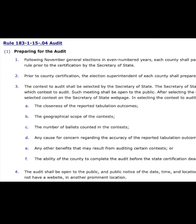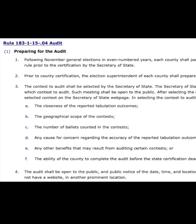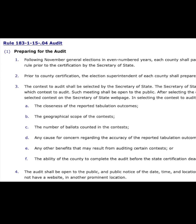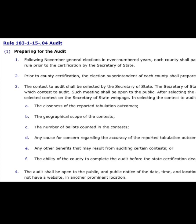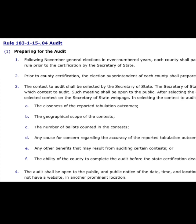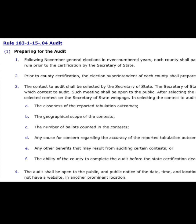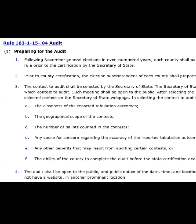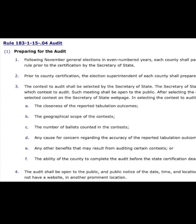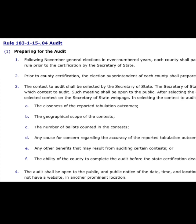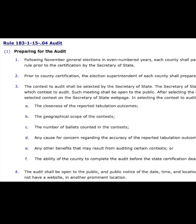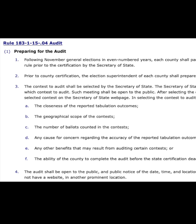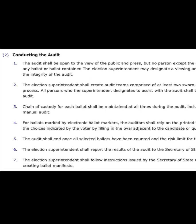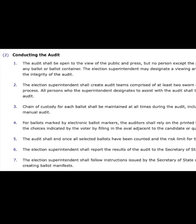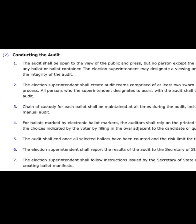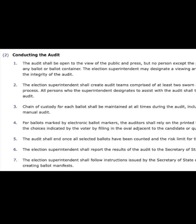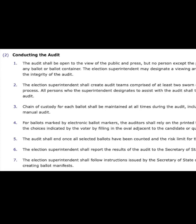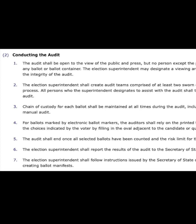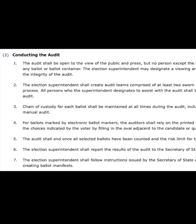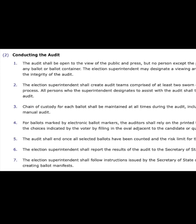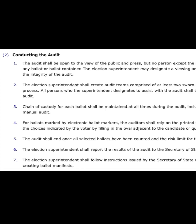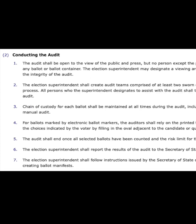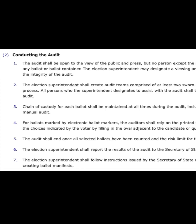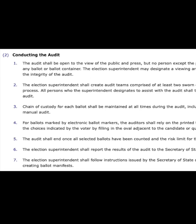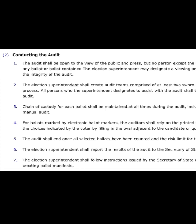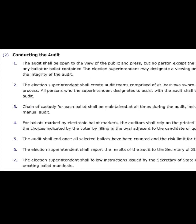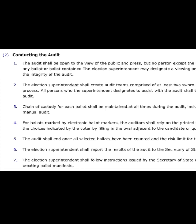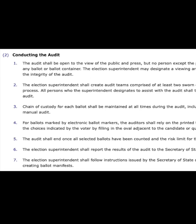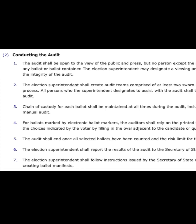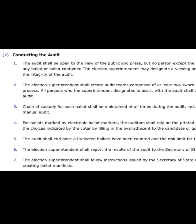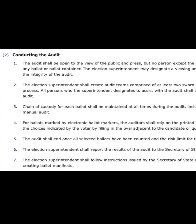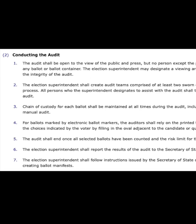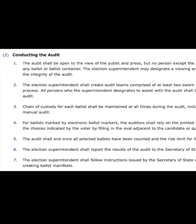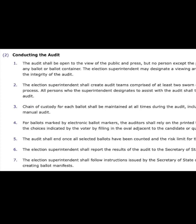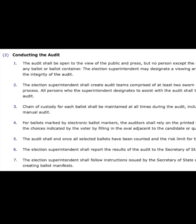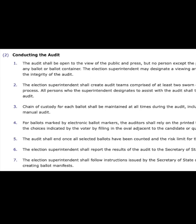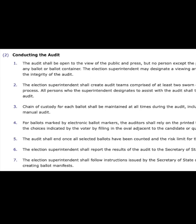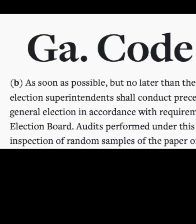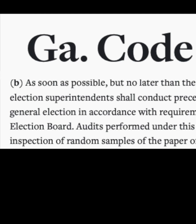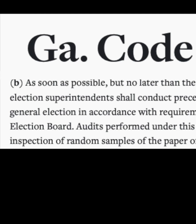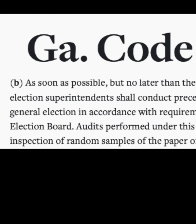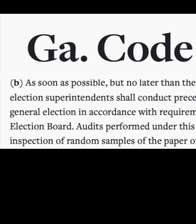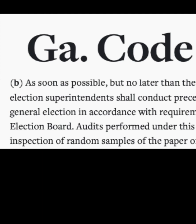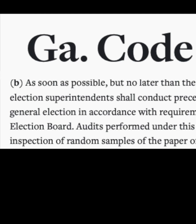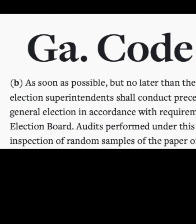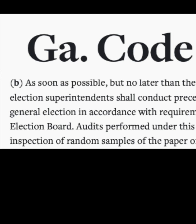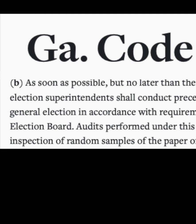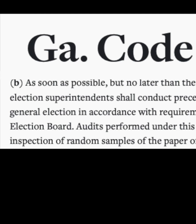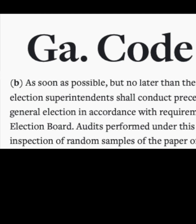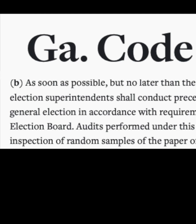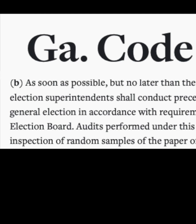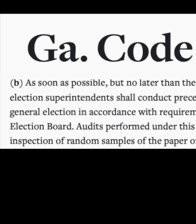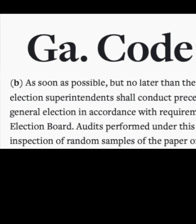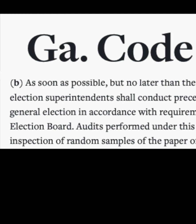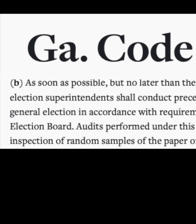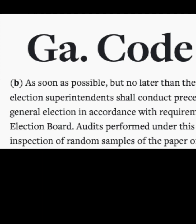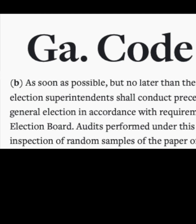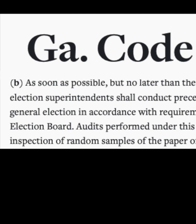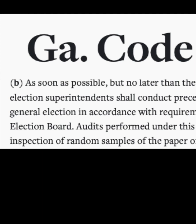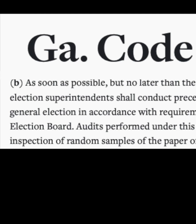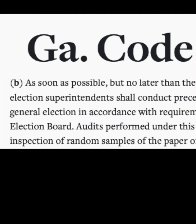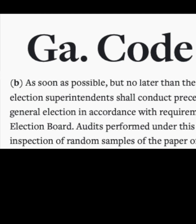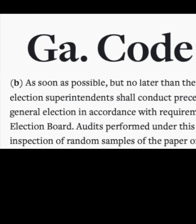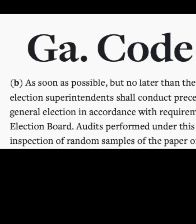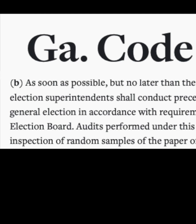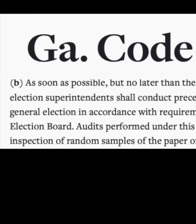parts: preparing for the audit, conducting the audit. And the only problem I have with the code is that it directly conflicts with OCGA